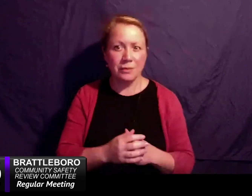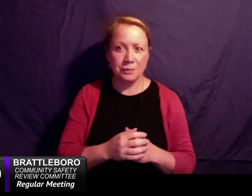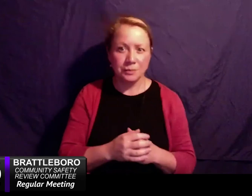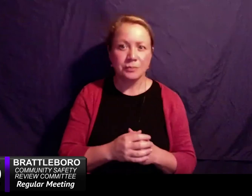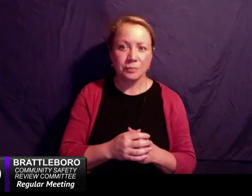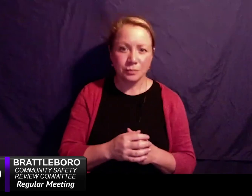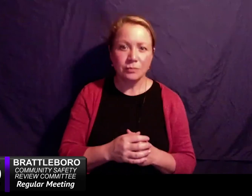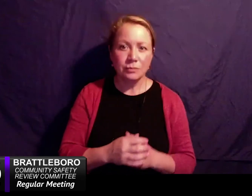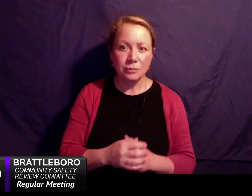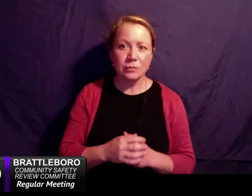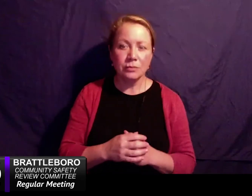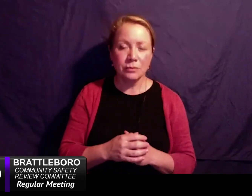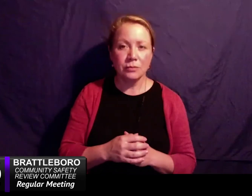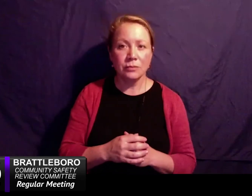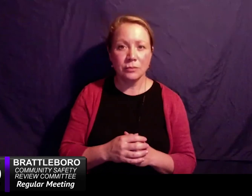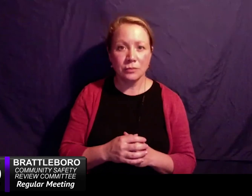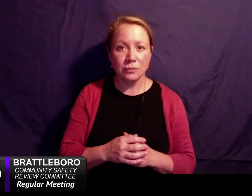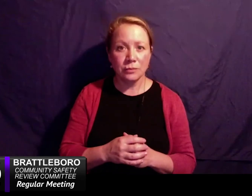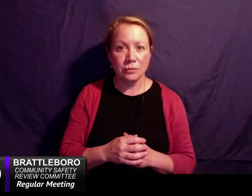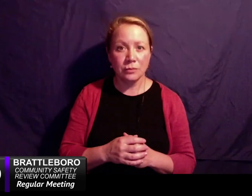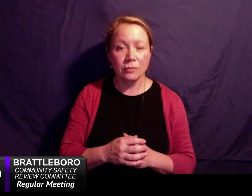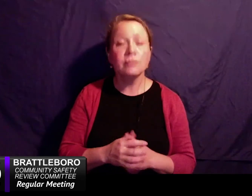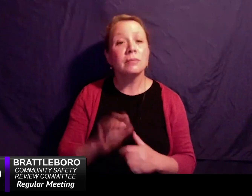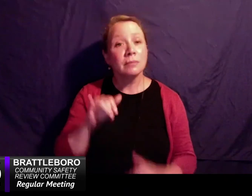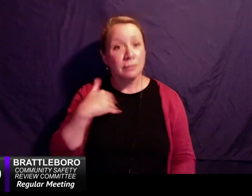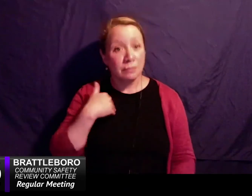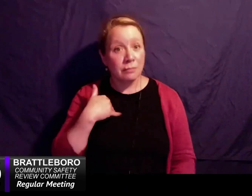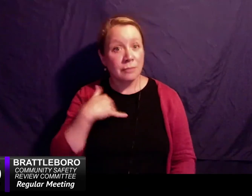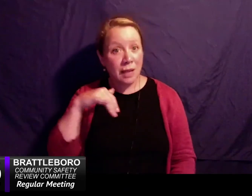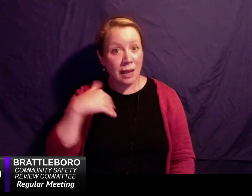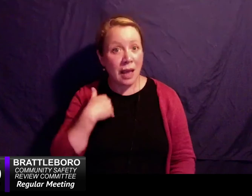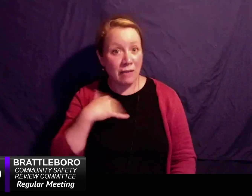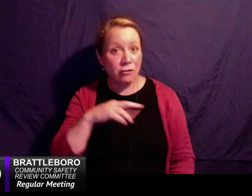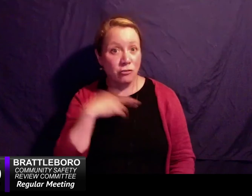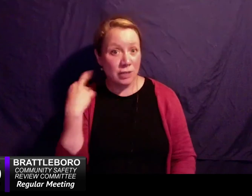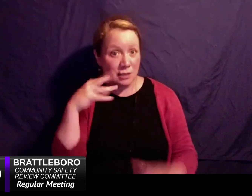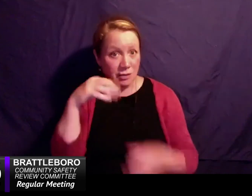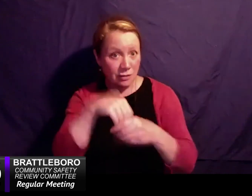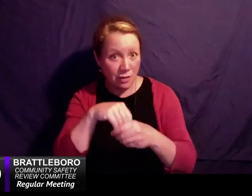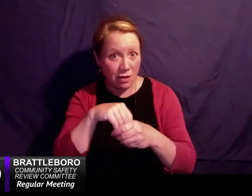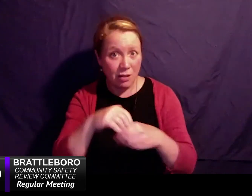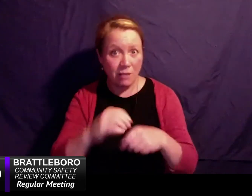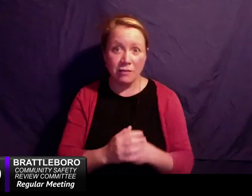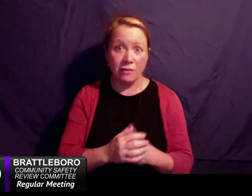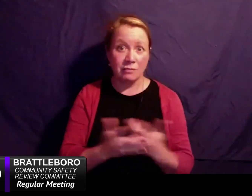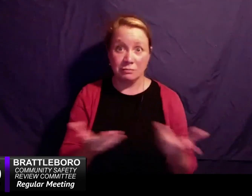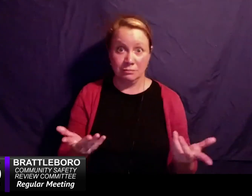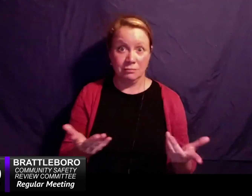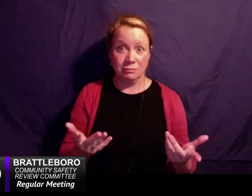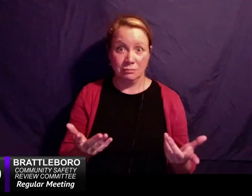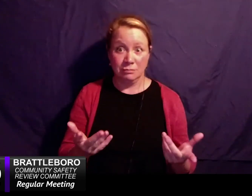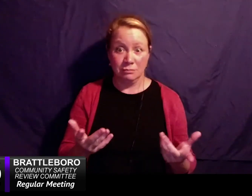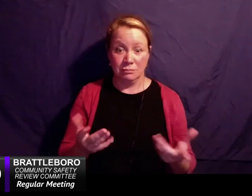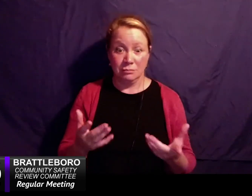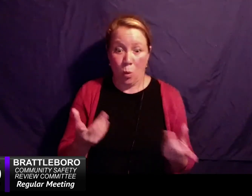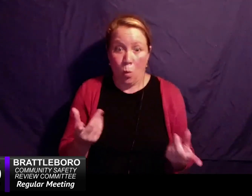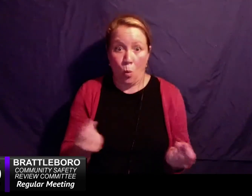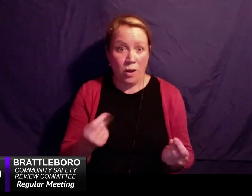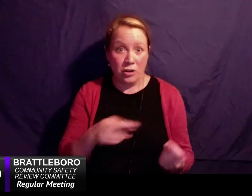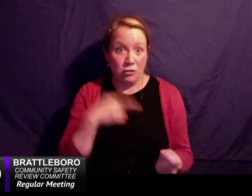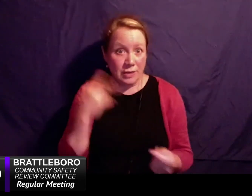with. There are some risks listed about what are risks of doing this work and how we might manage